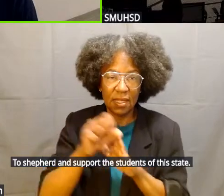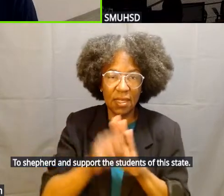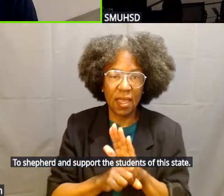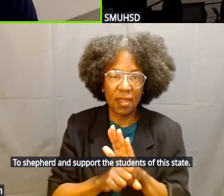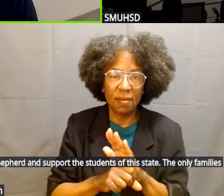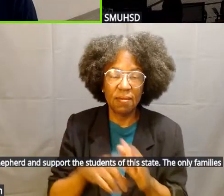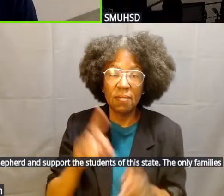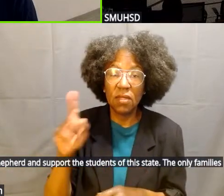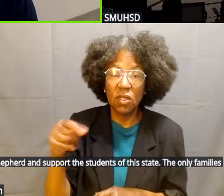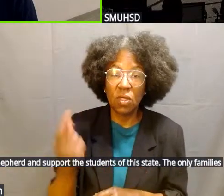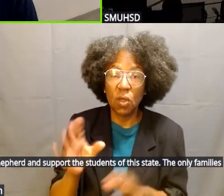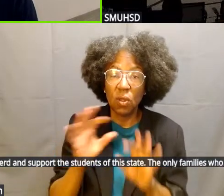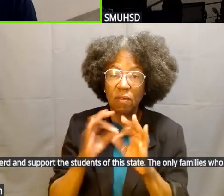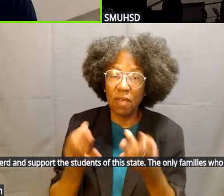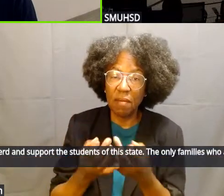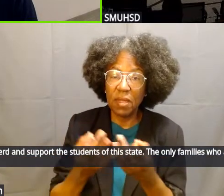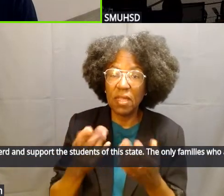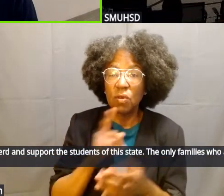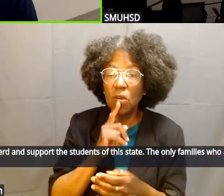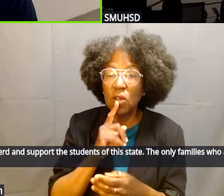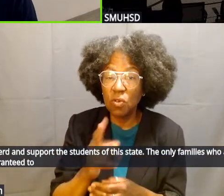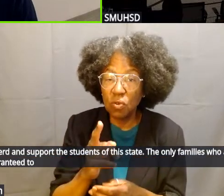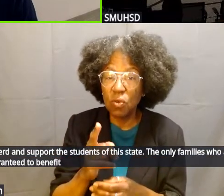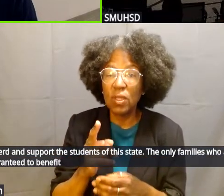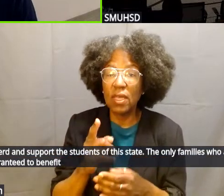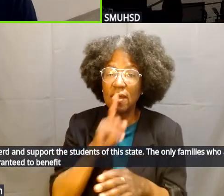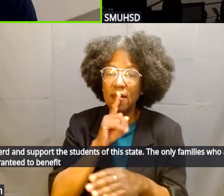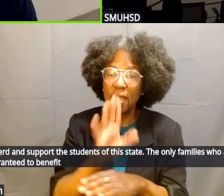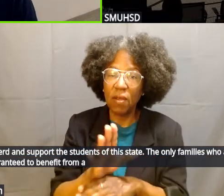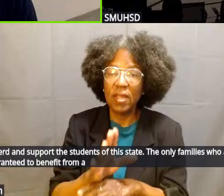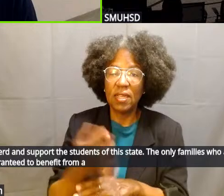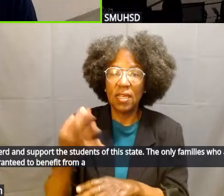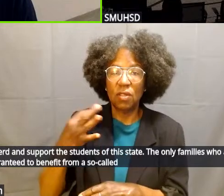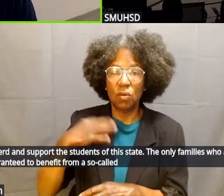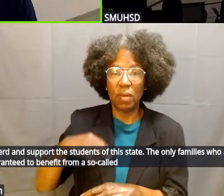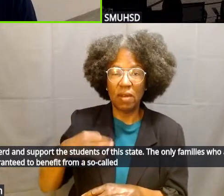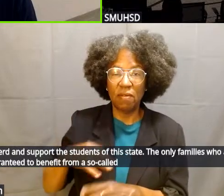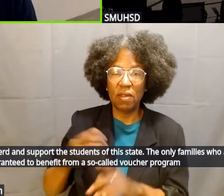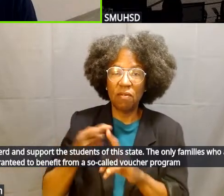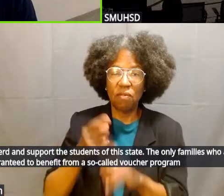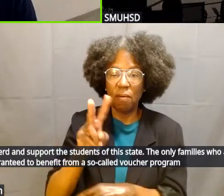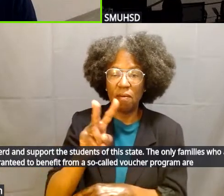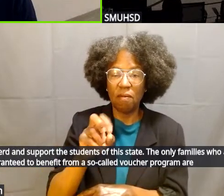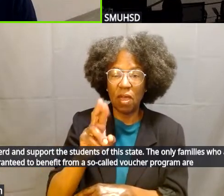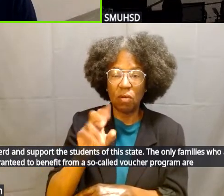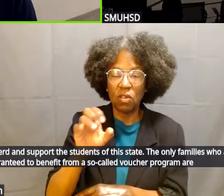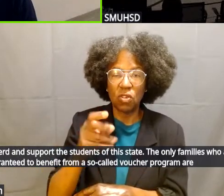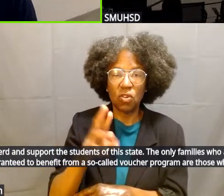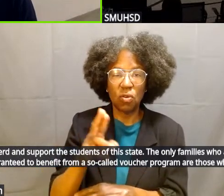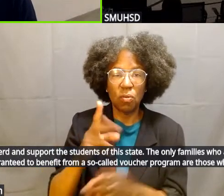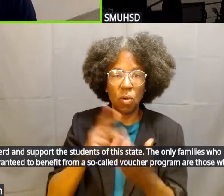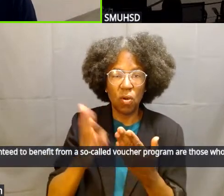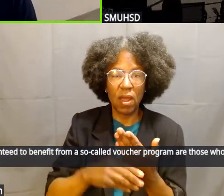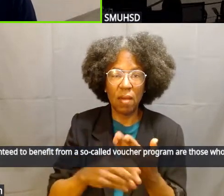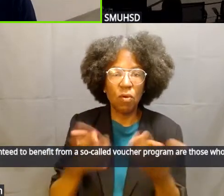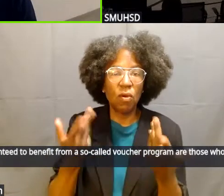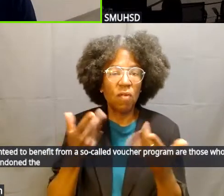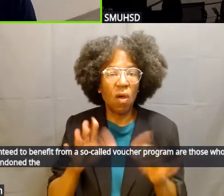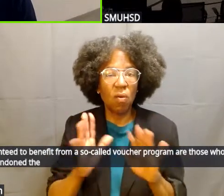who are truly guaranteed to benefit from the so-called voucher program are those who have already abandoned the public